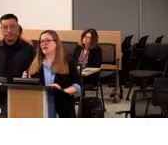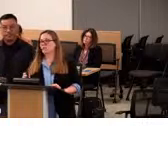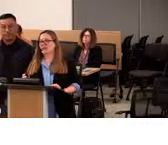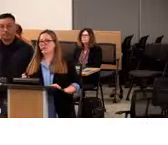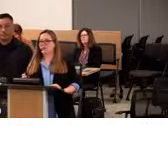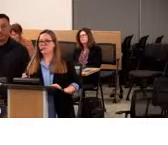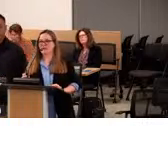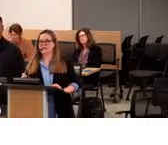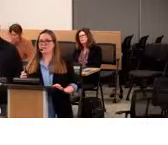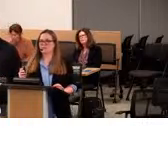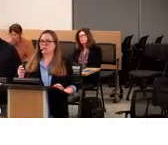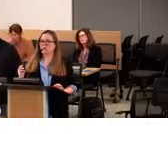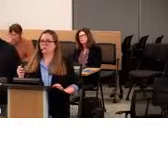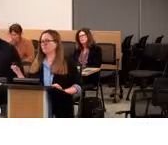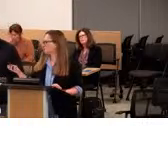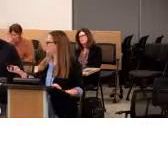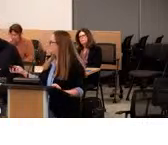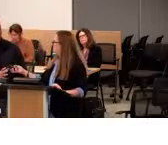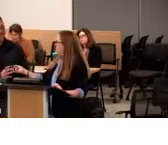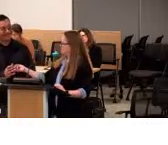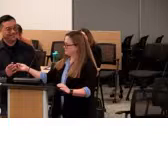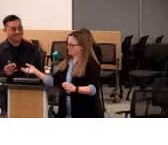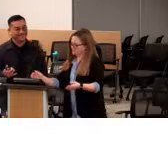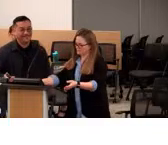I am now going to pass it over to Marlo.